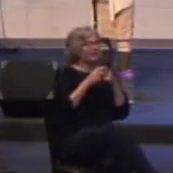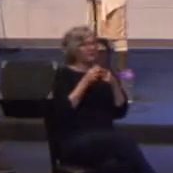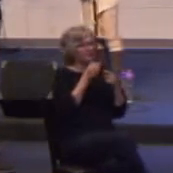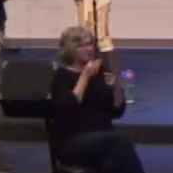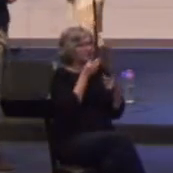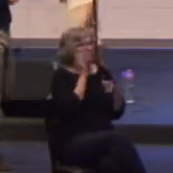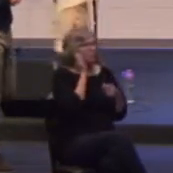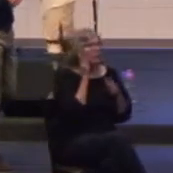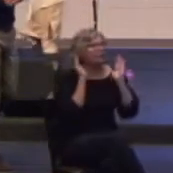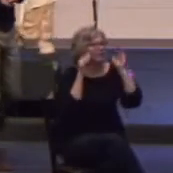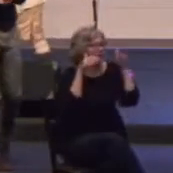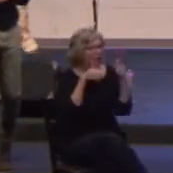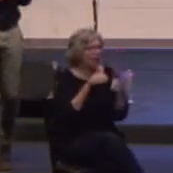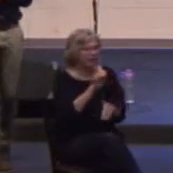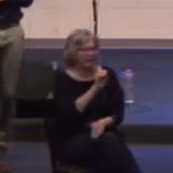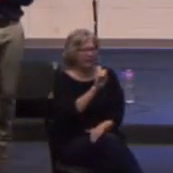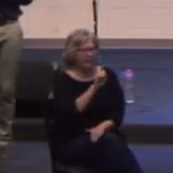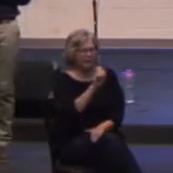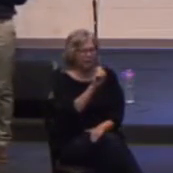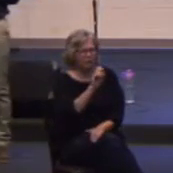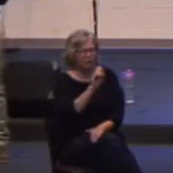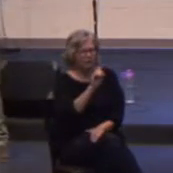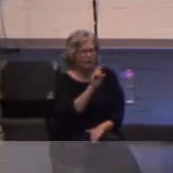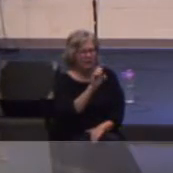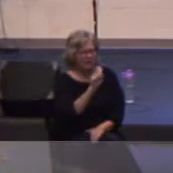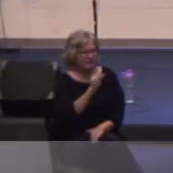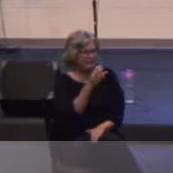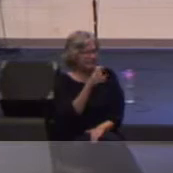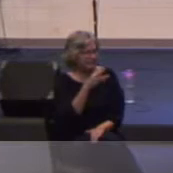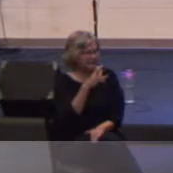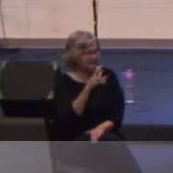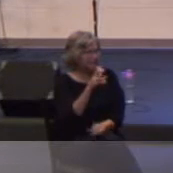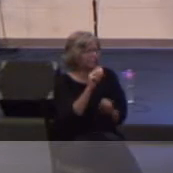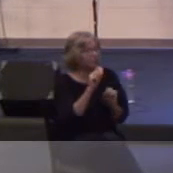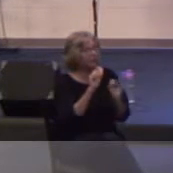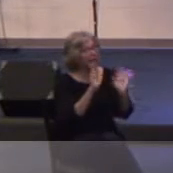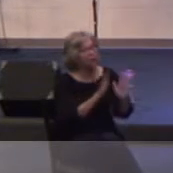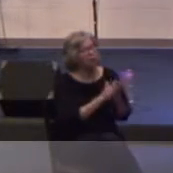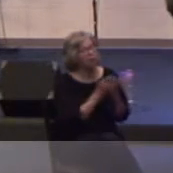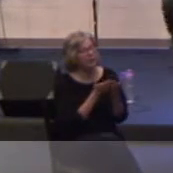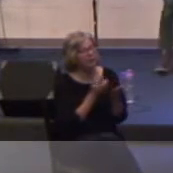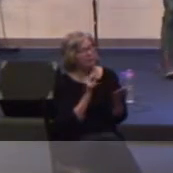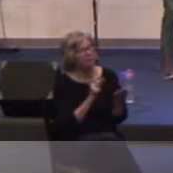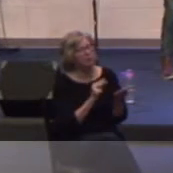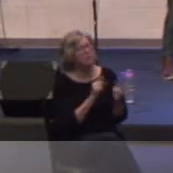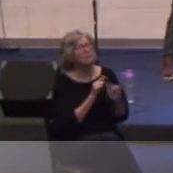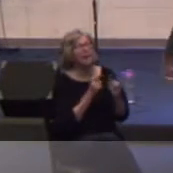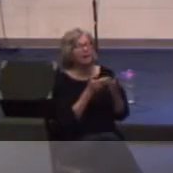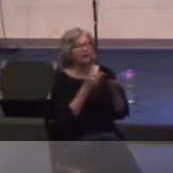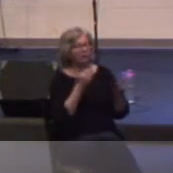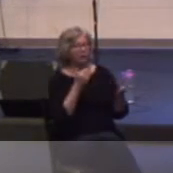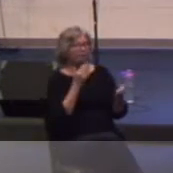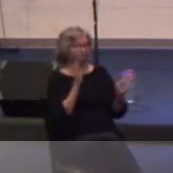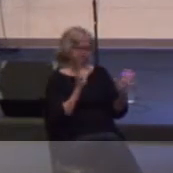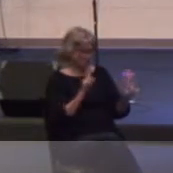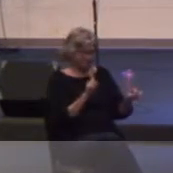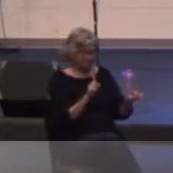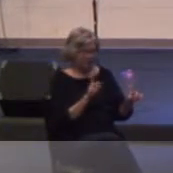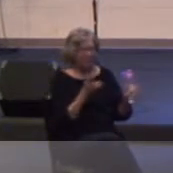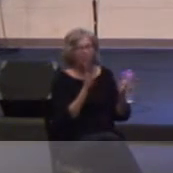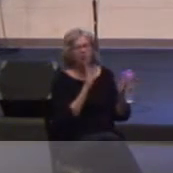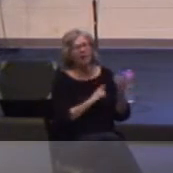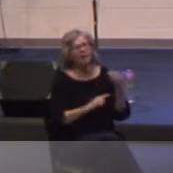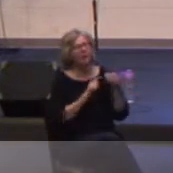in Exodus 16. So you can start looking there. But before we get there, I want to talk to you about something else. I want to talk